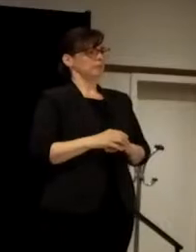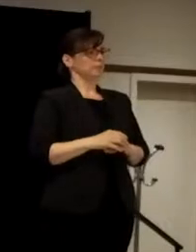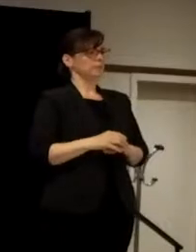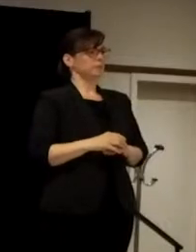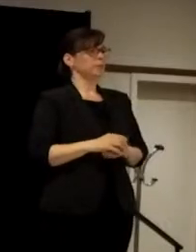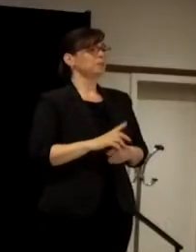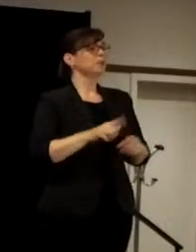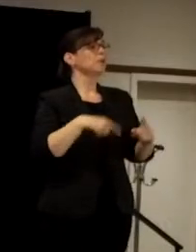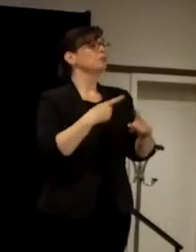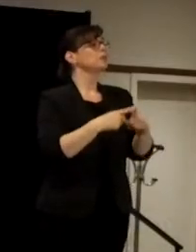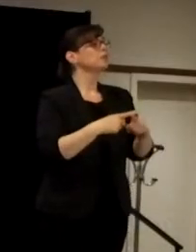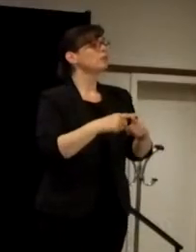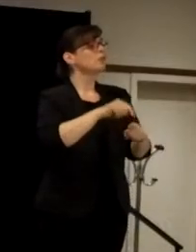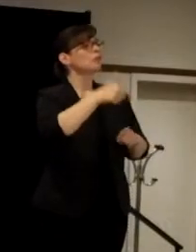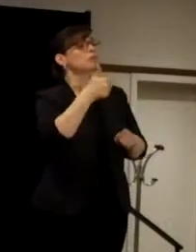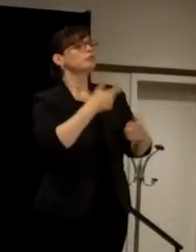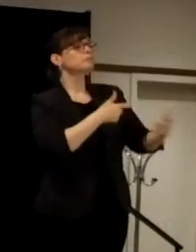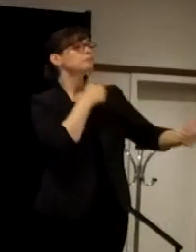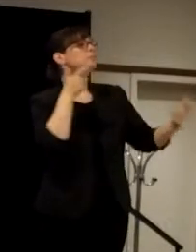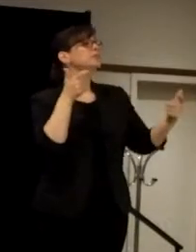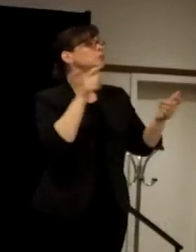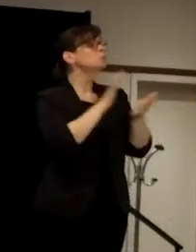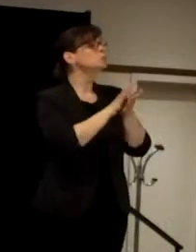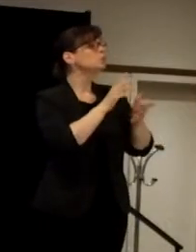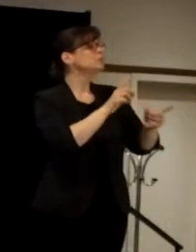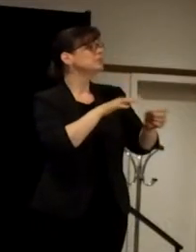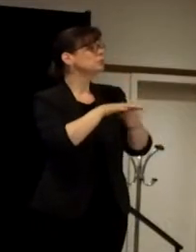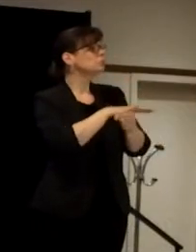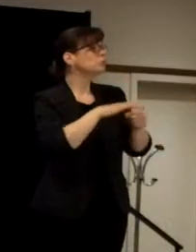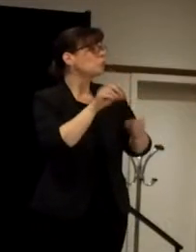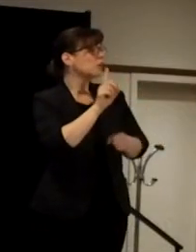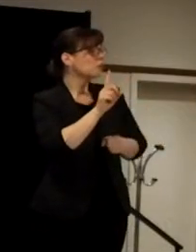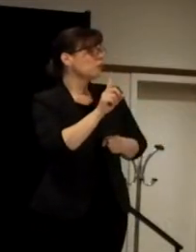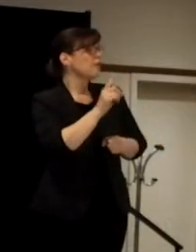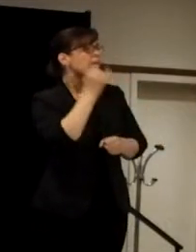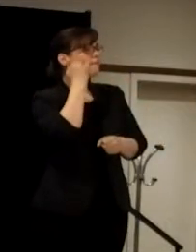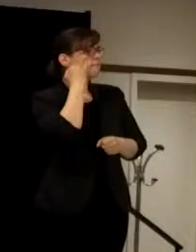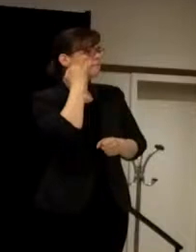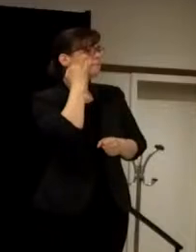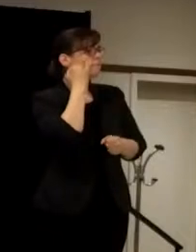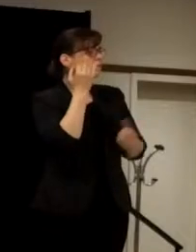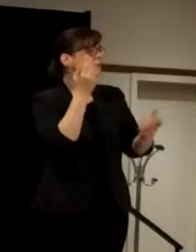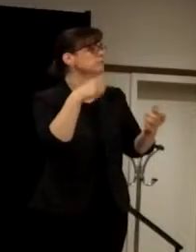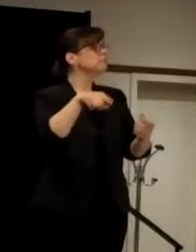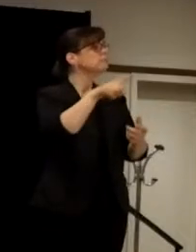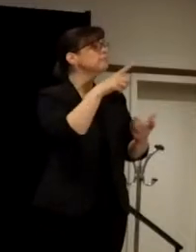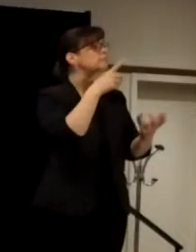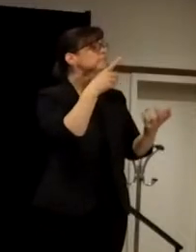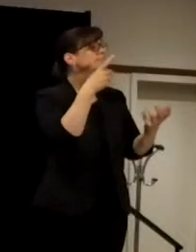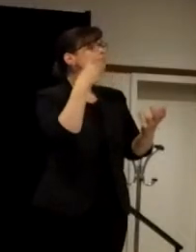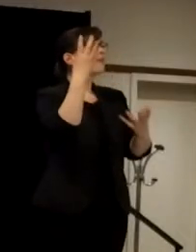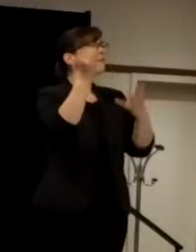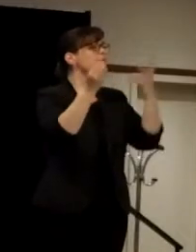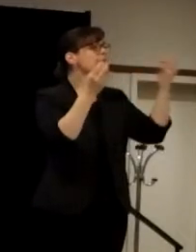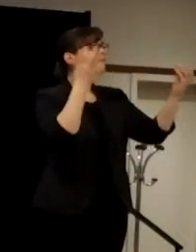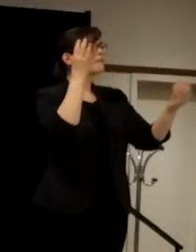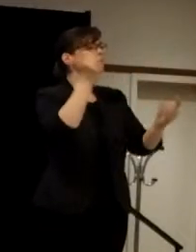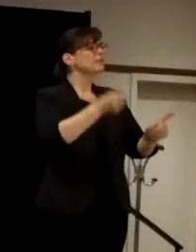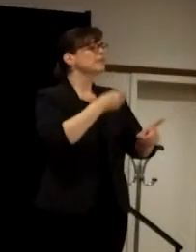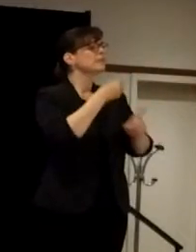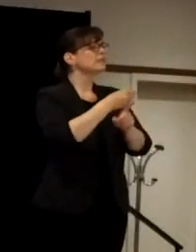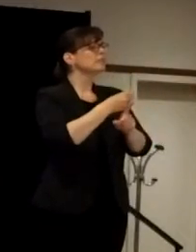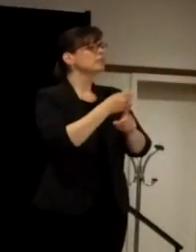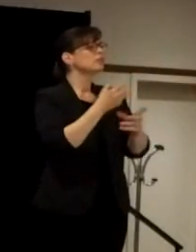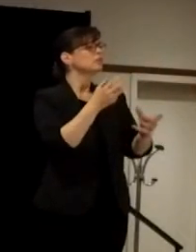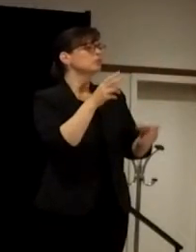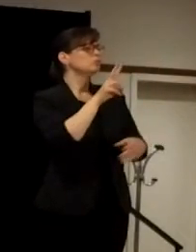the other bigger, larger school districts, again, if you want to try to, if you're going to be out, try to get to 200 to 300